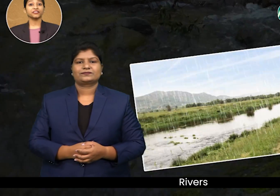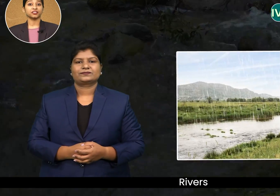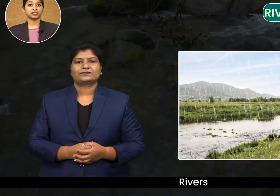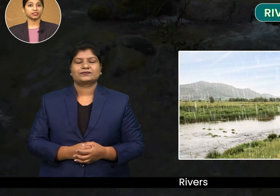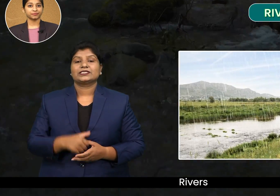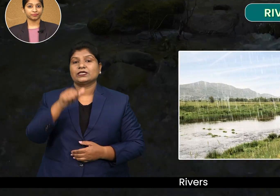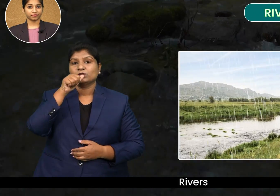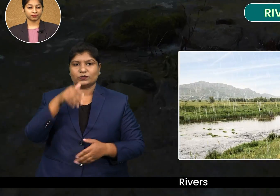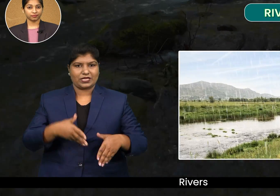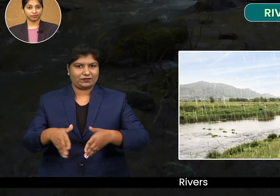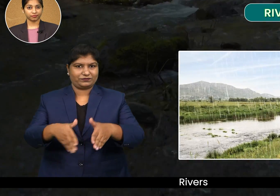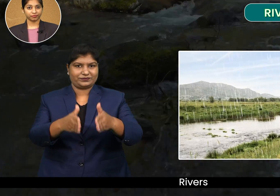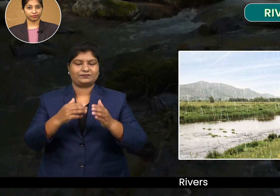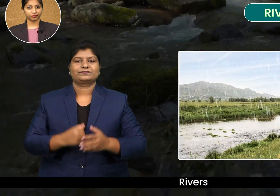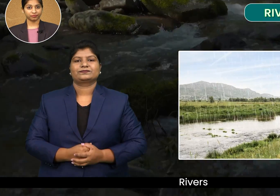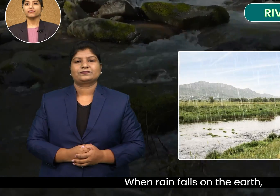Rivers.